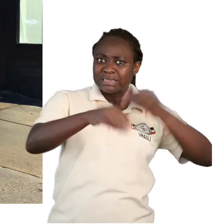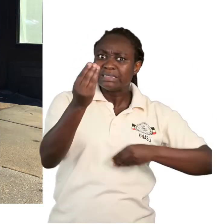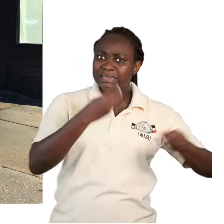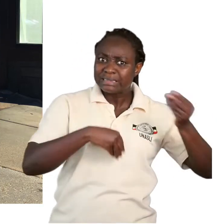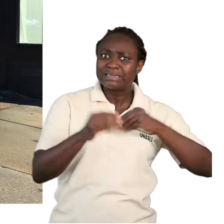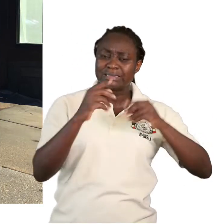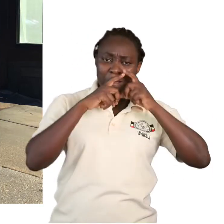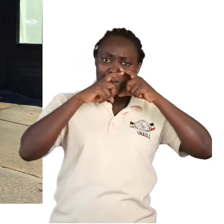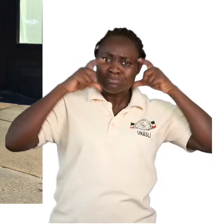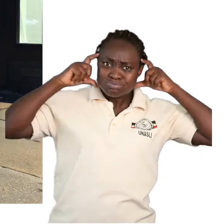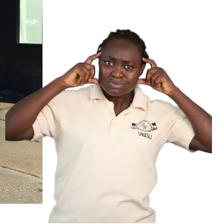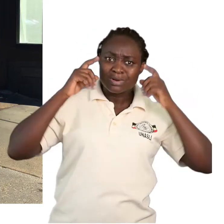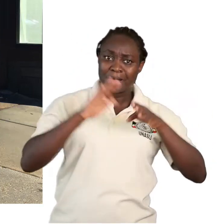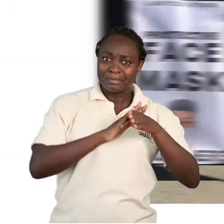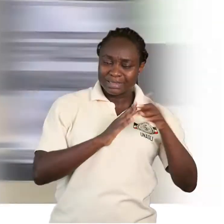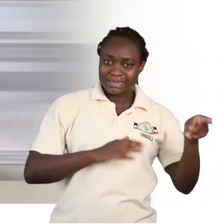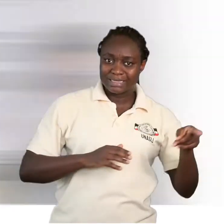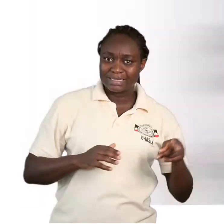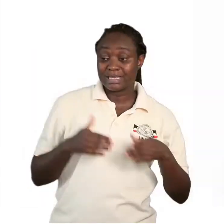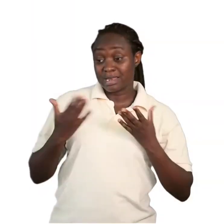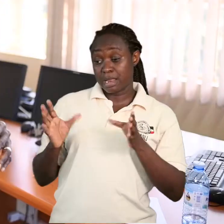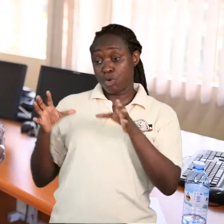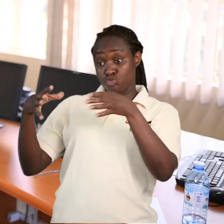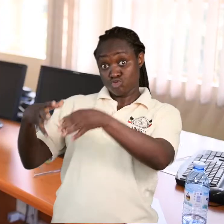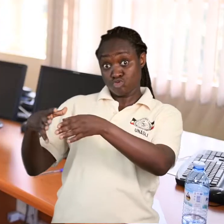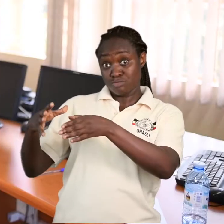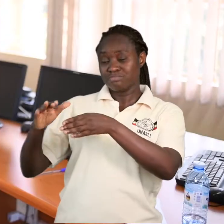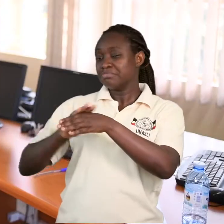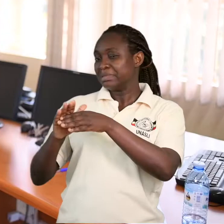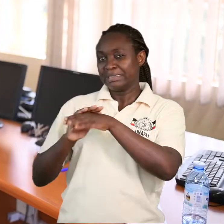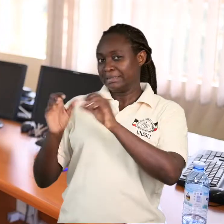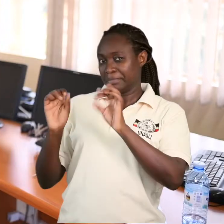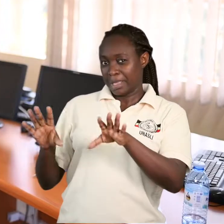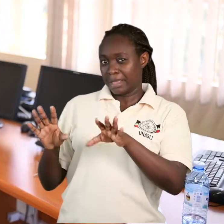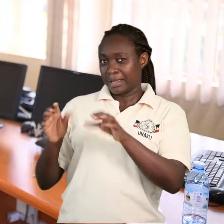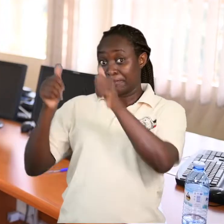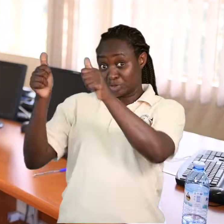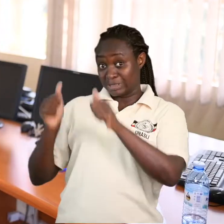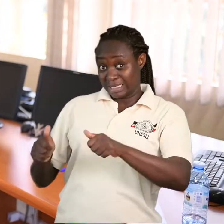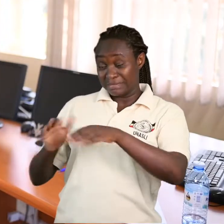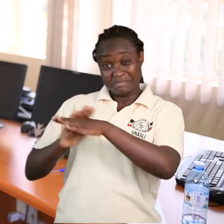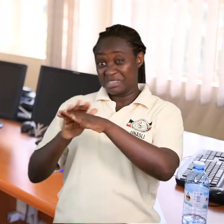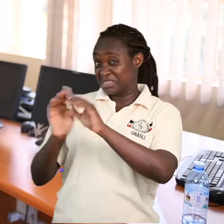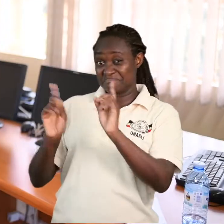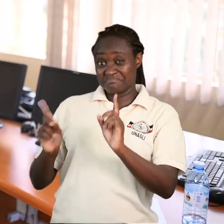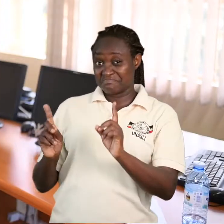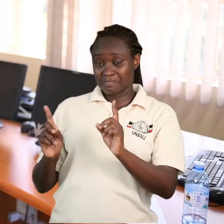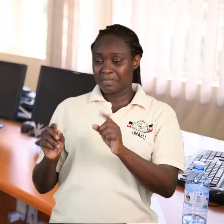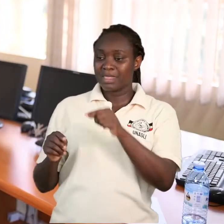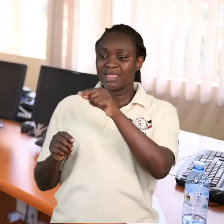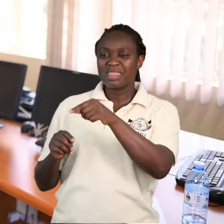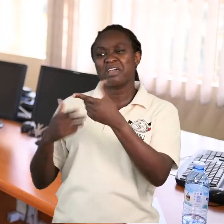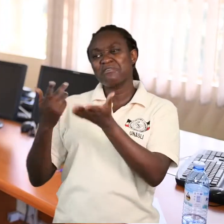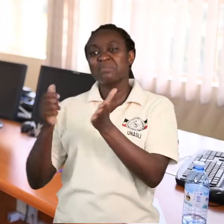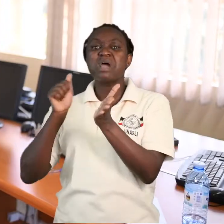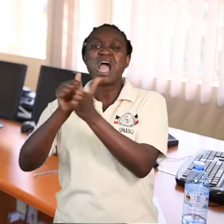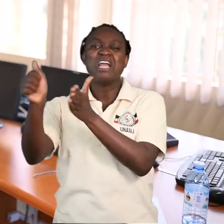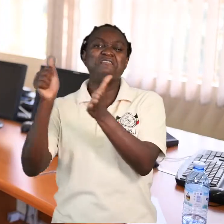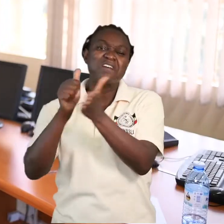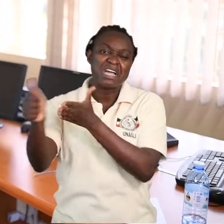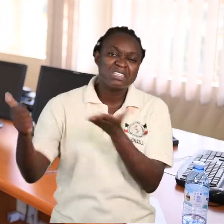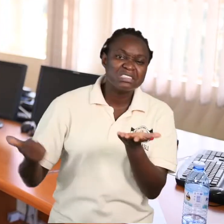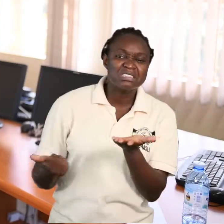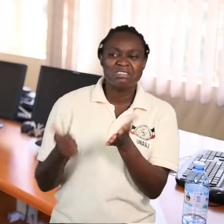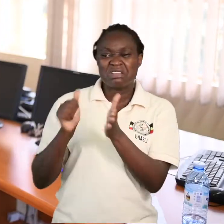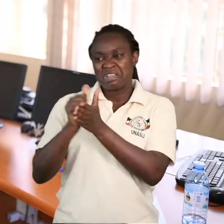business. Then the non-commercial, for example, it is advertising something